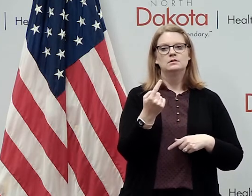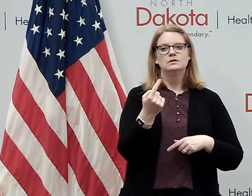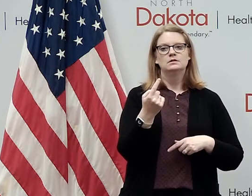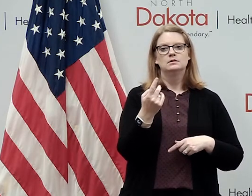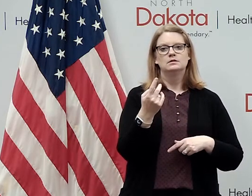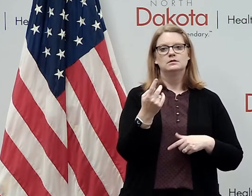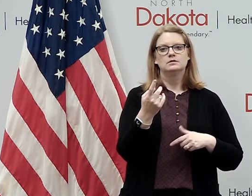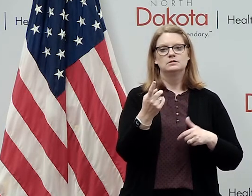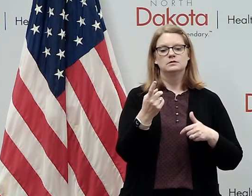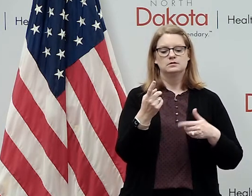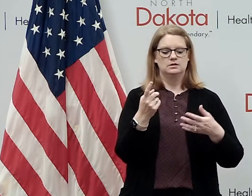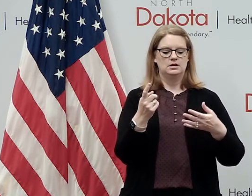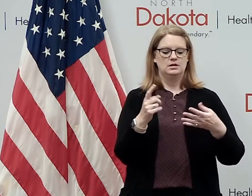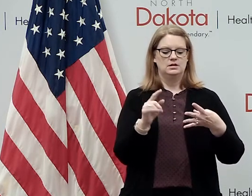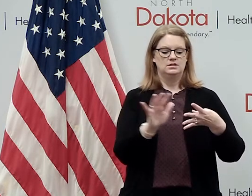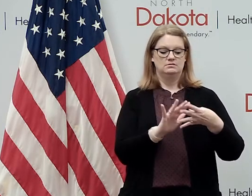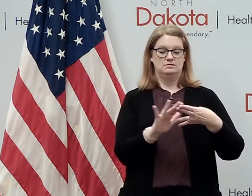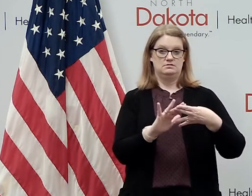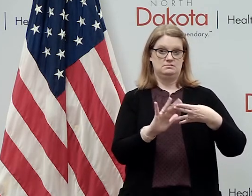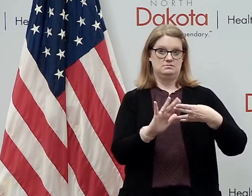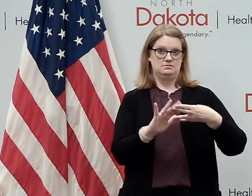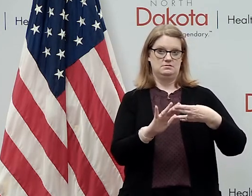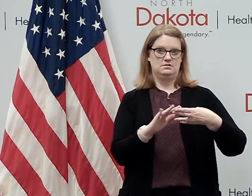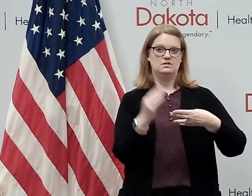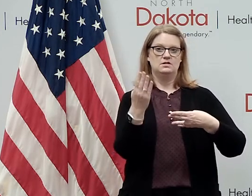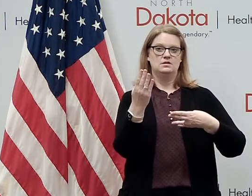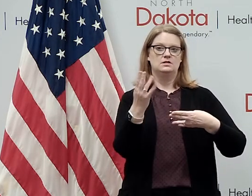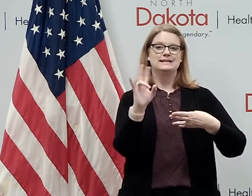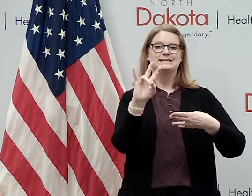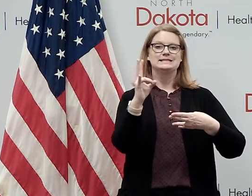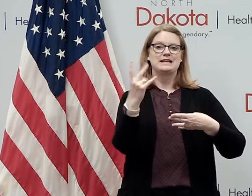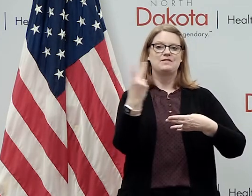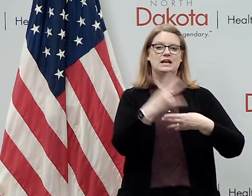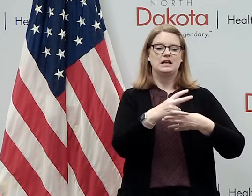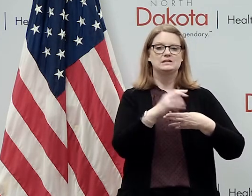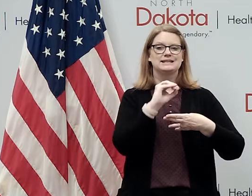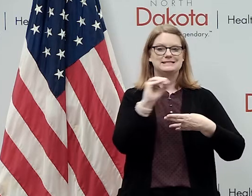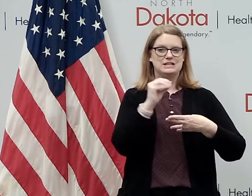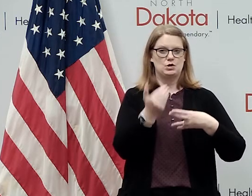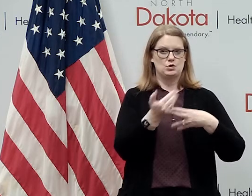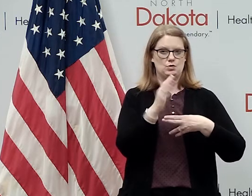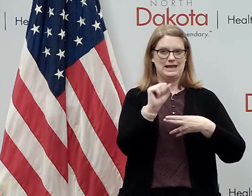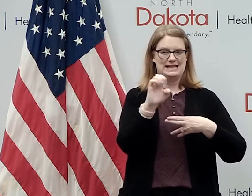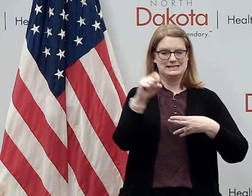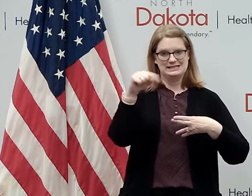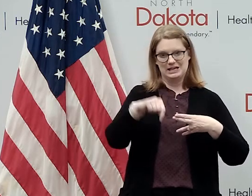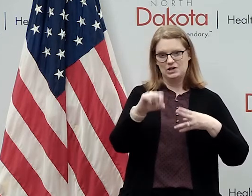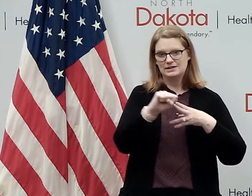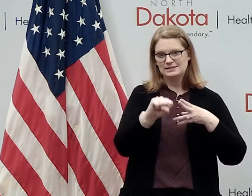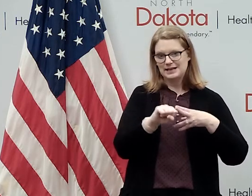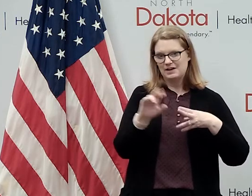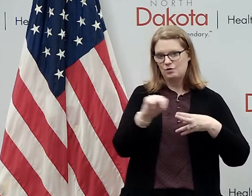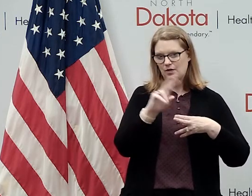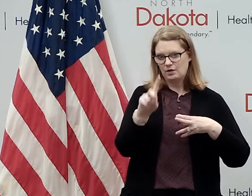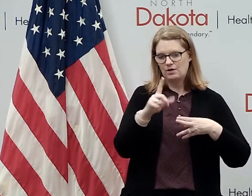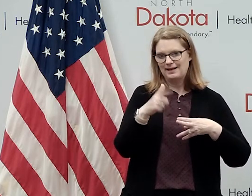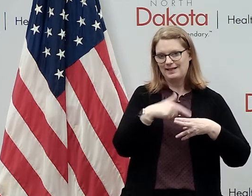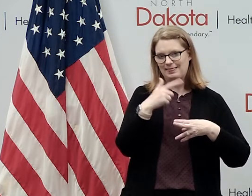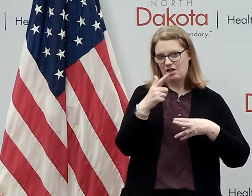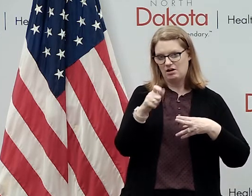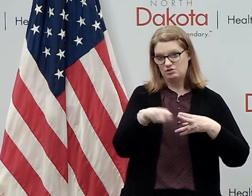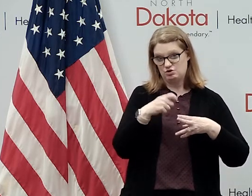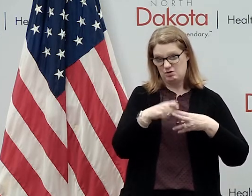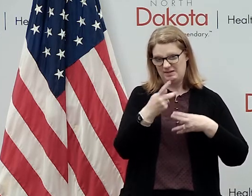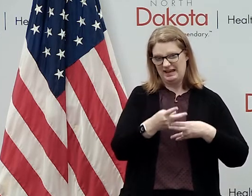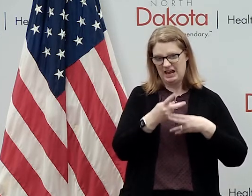out of the first 14 days in June, we had 0 new cases in the state of North Dakota in long-term care among